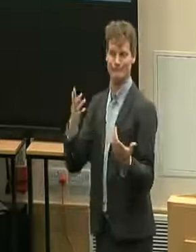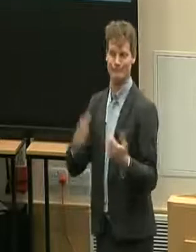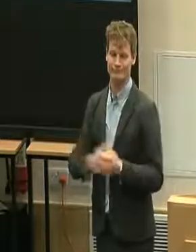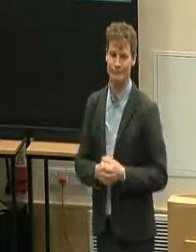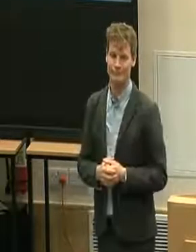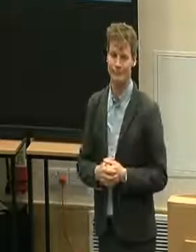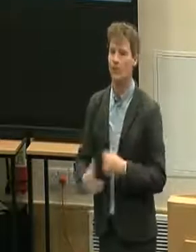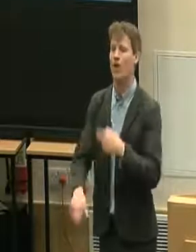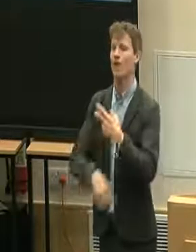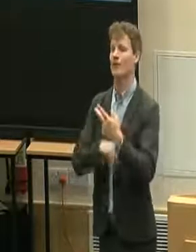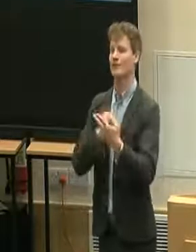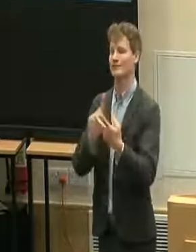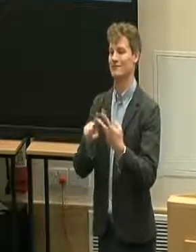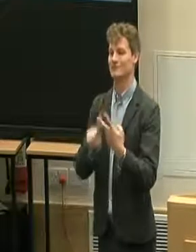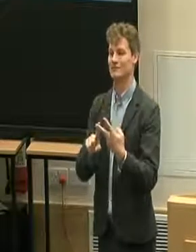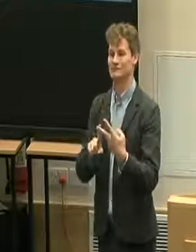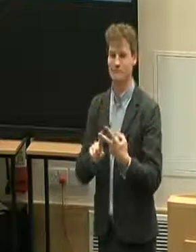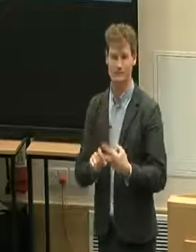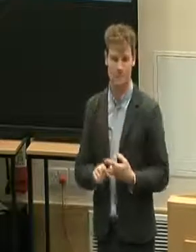Here's the second one.